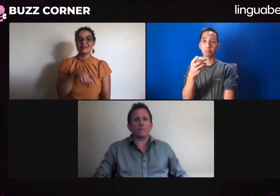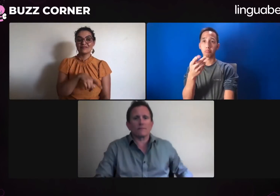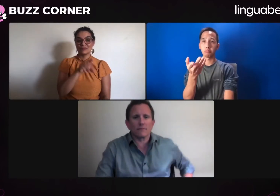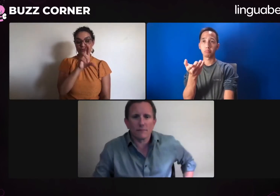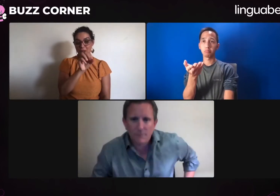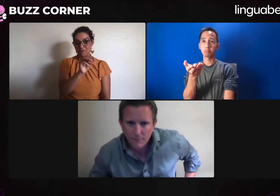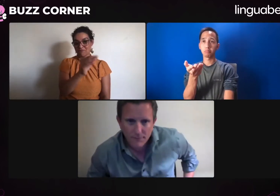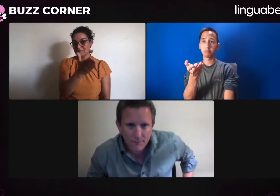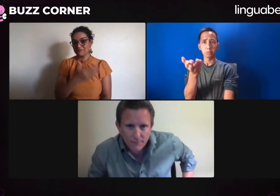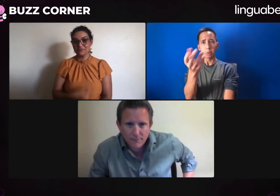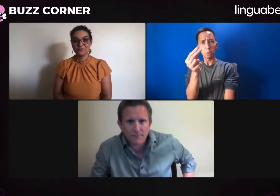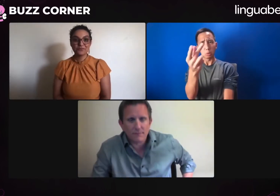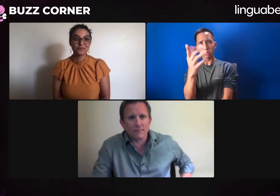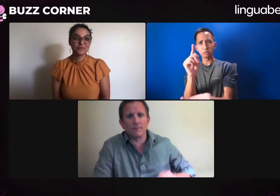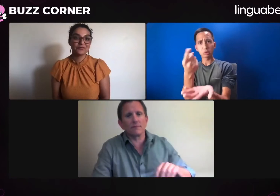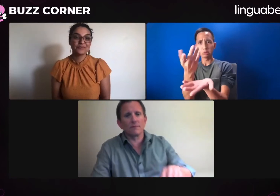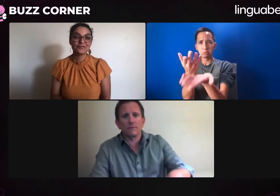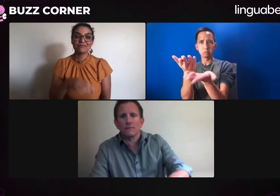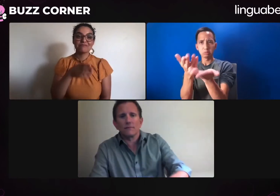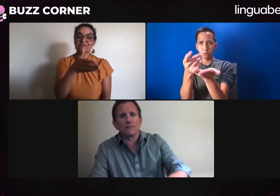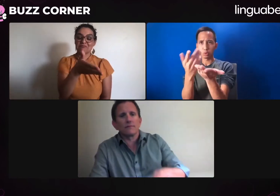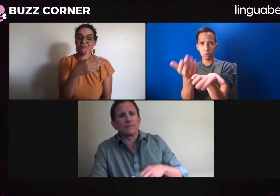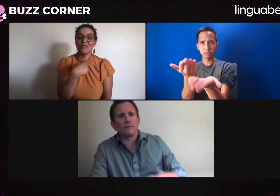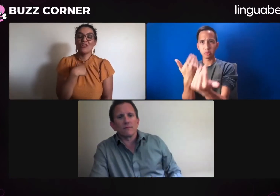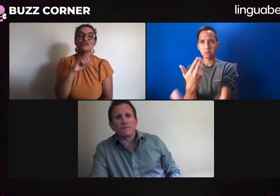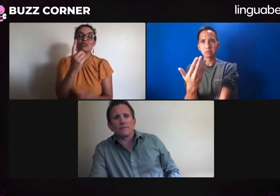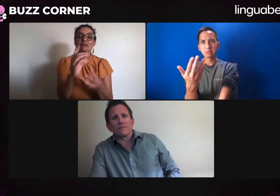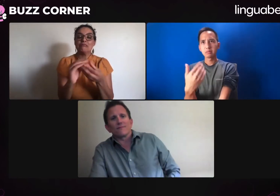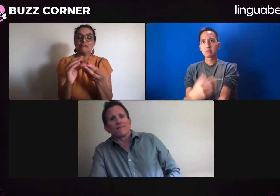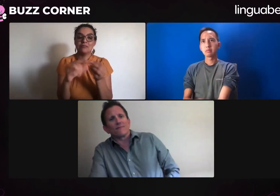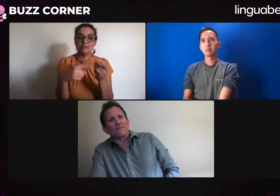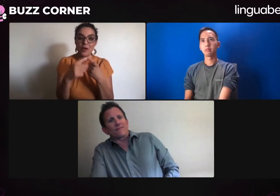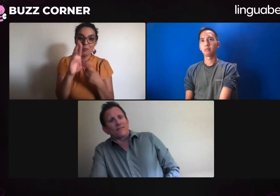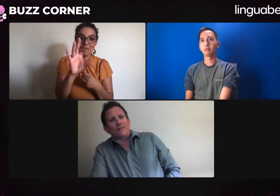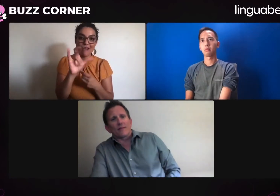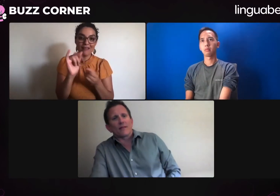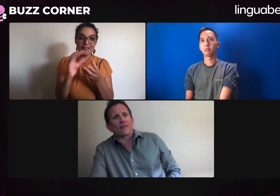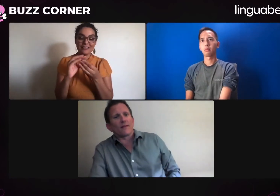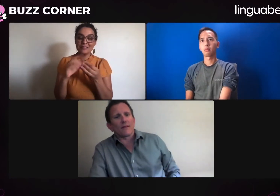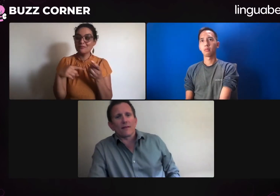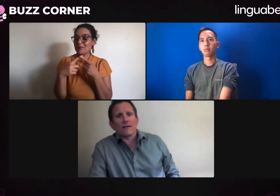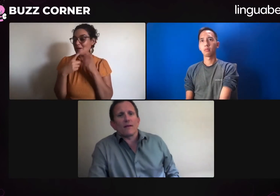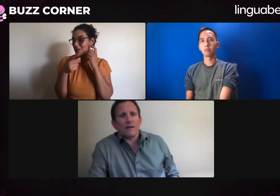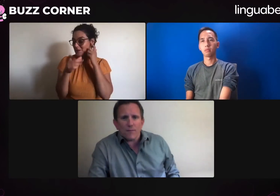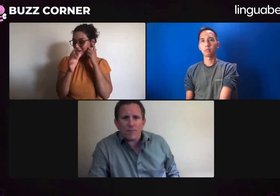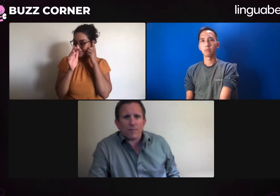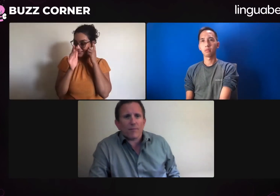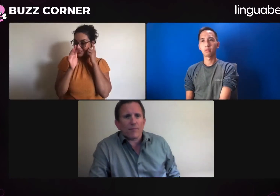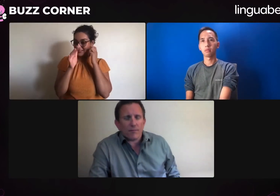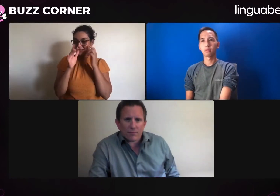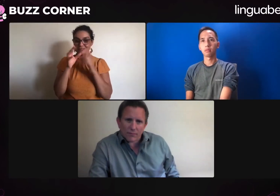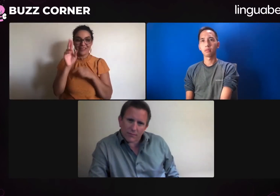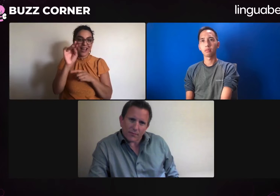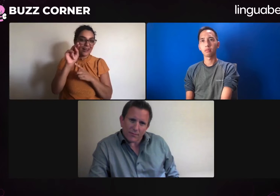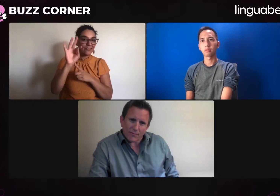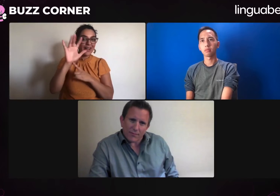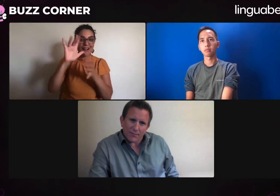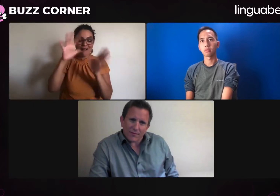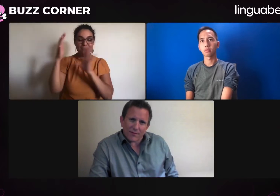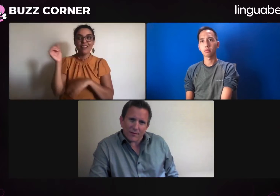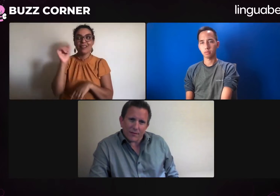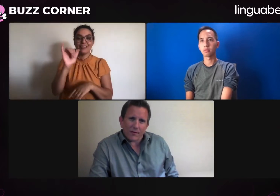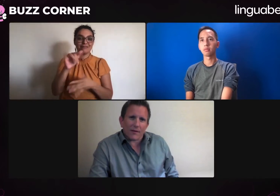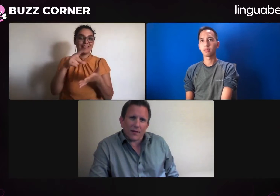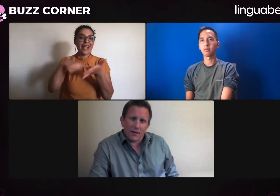like I should mention that. Yes, go ahead, Andrea. And Go Rom, ahead. you want to say something? No, go ahead. I wanted to say about what Bucky was talking